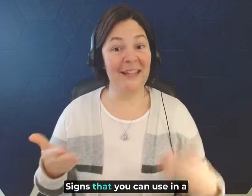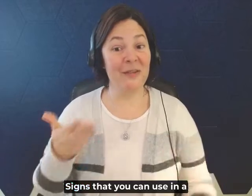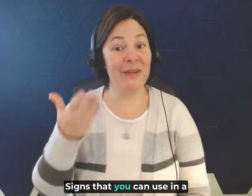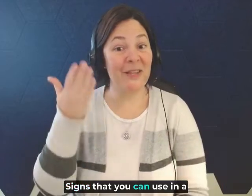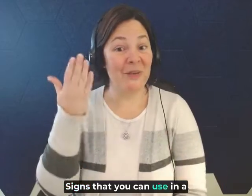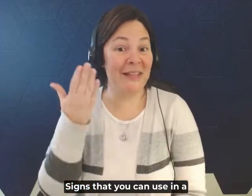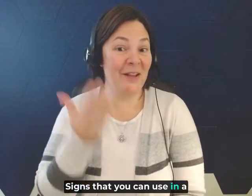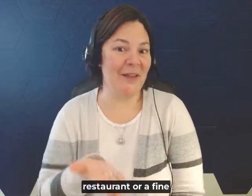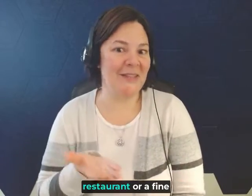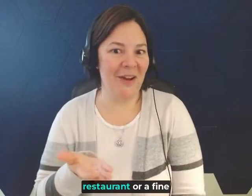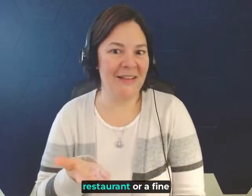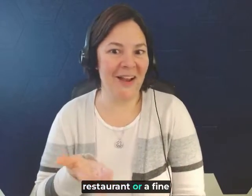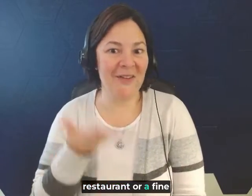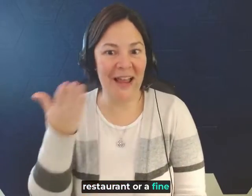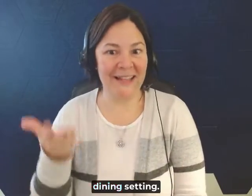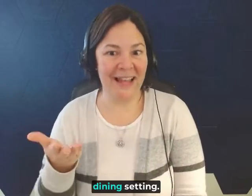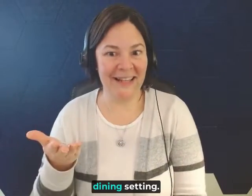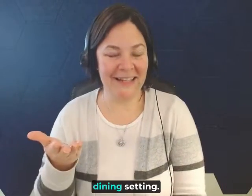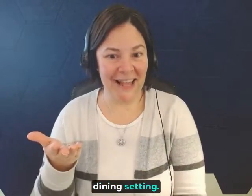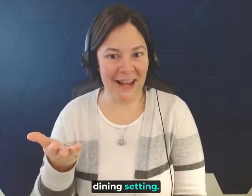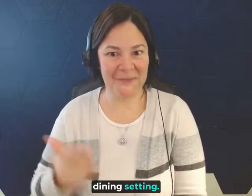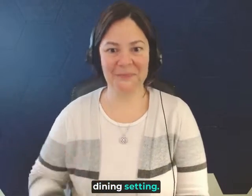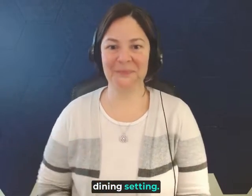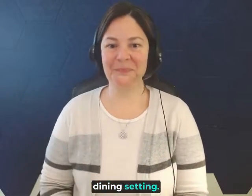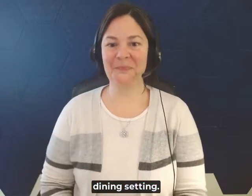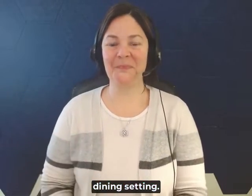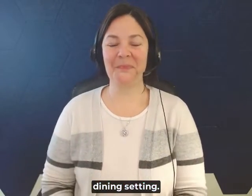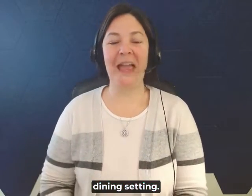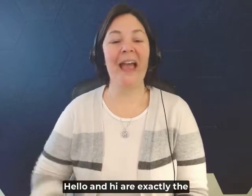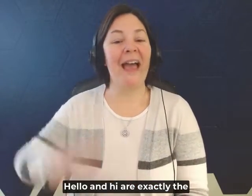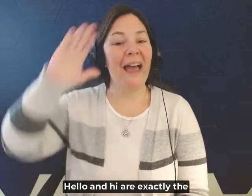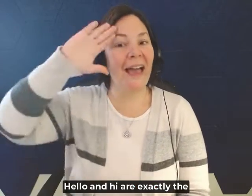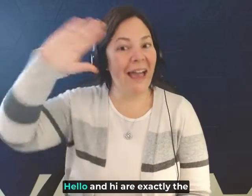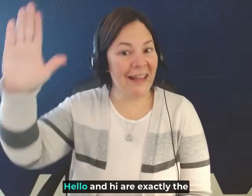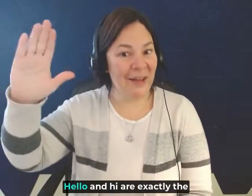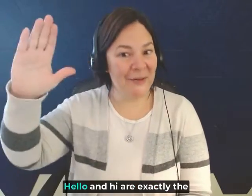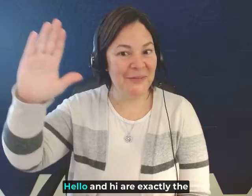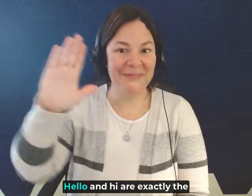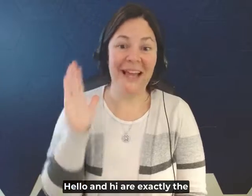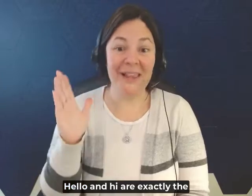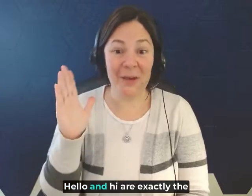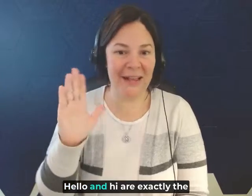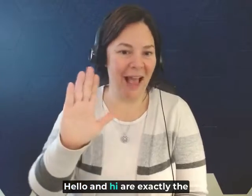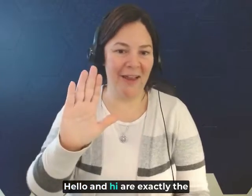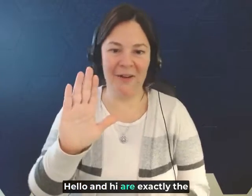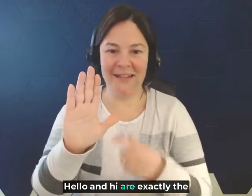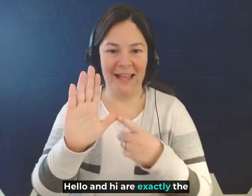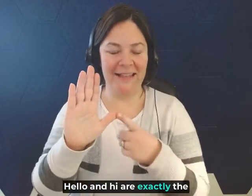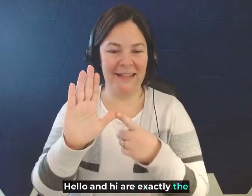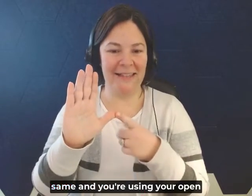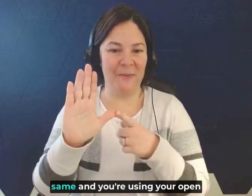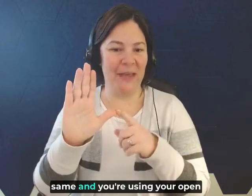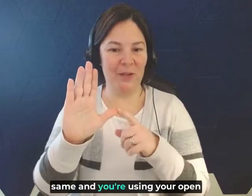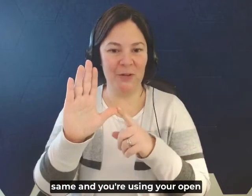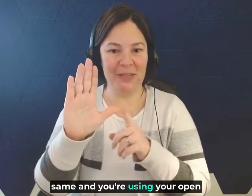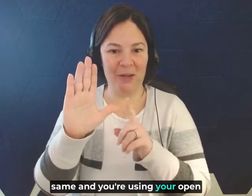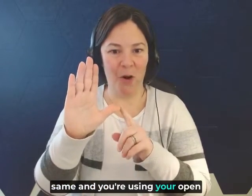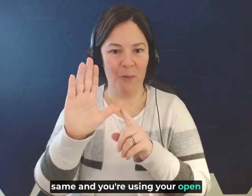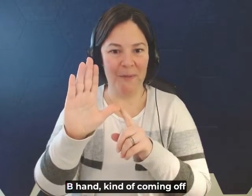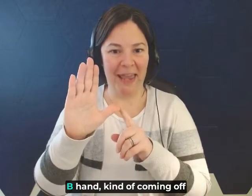you can use in a restaurant or fine dining setting. Hello. Hello and hi are exactly the same, and you're using your open B